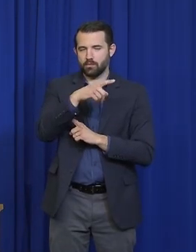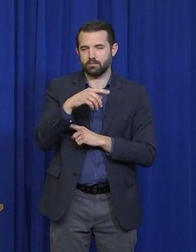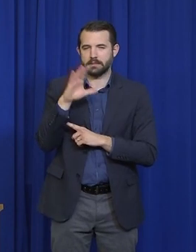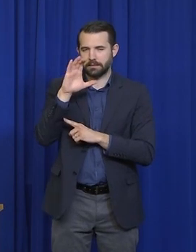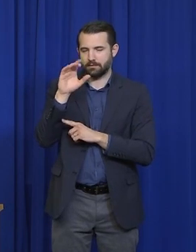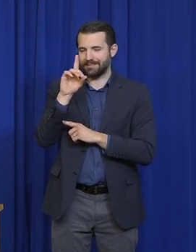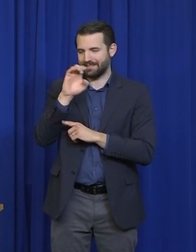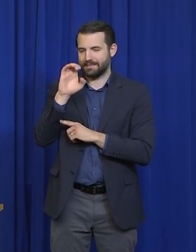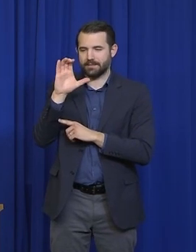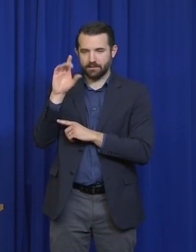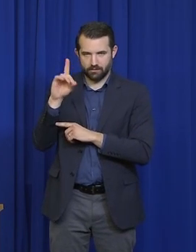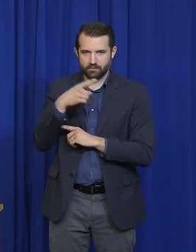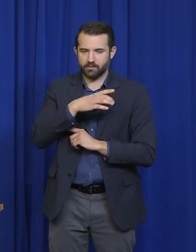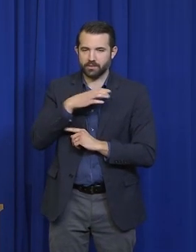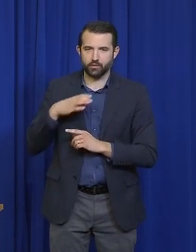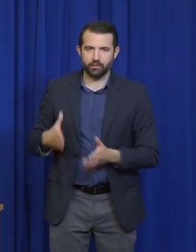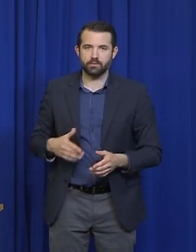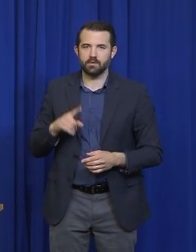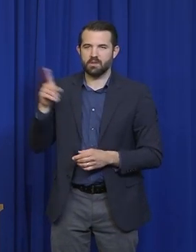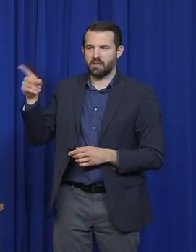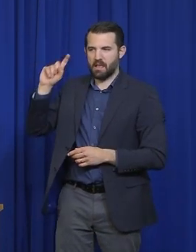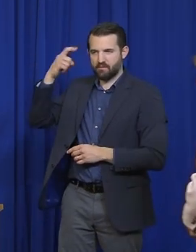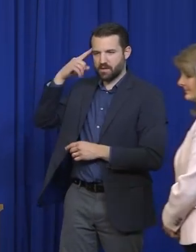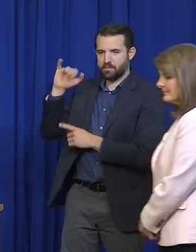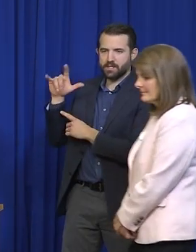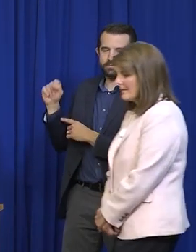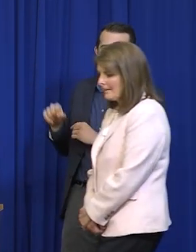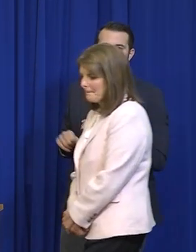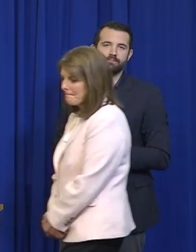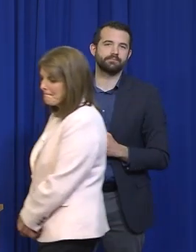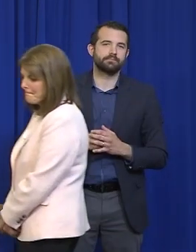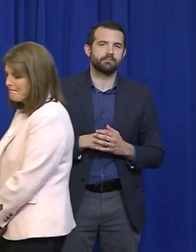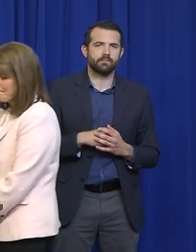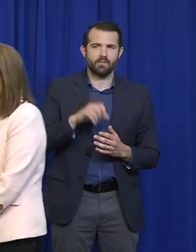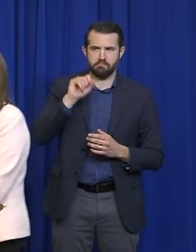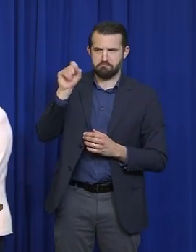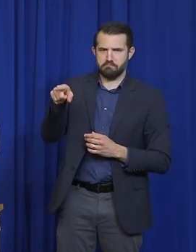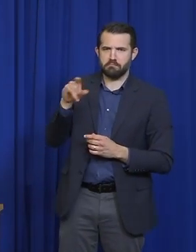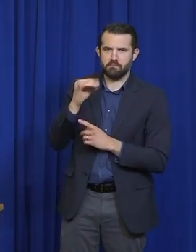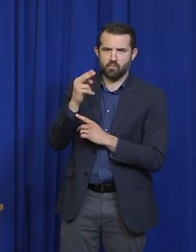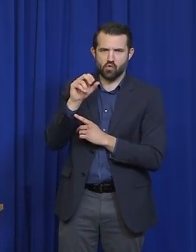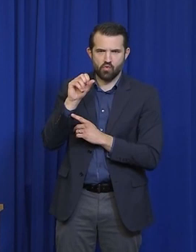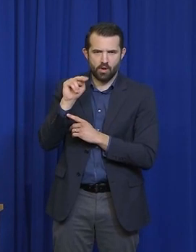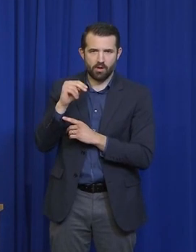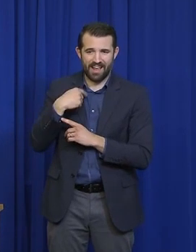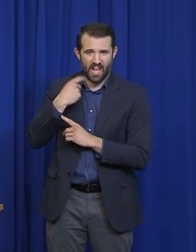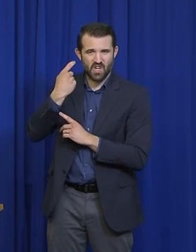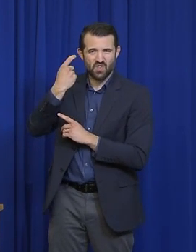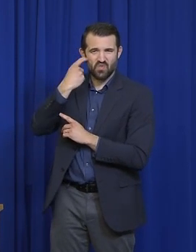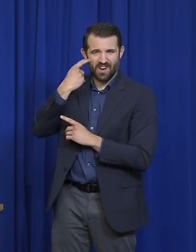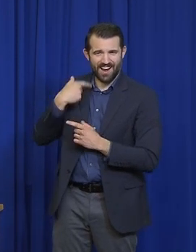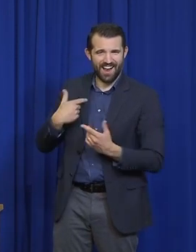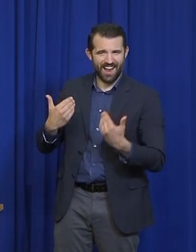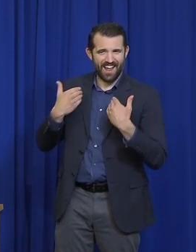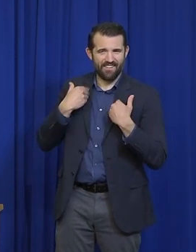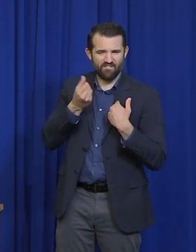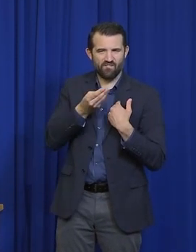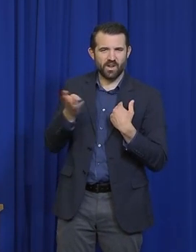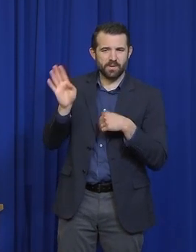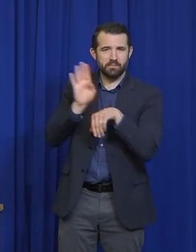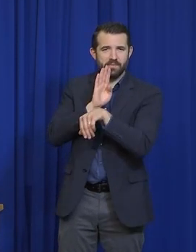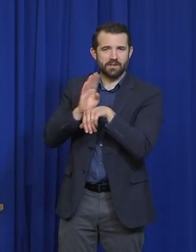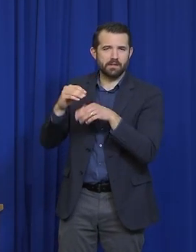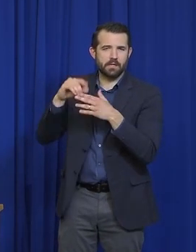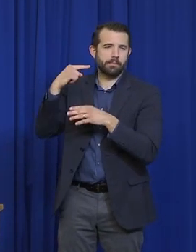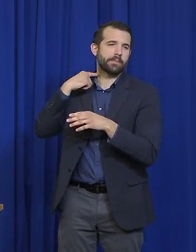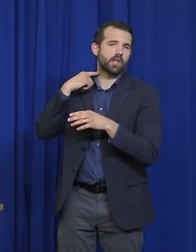we've had a few business doesn't a Bangor area master permanent closed for the last few weeks do the data or a sense of